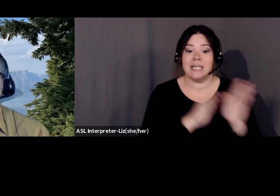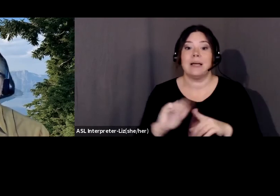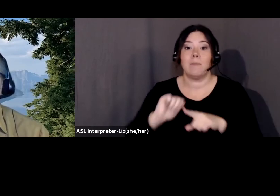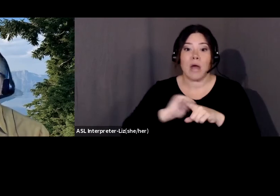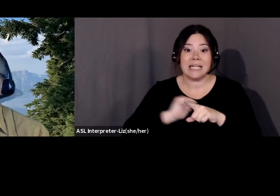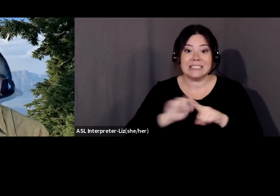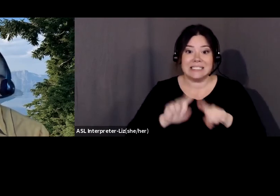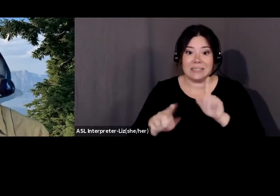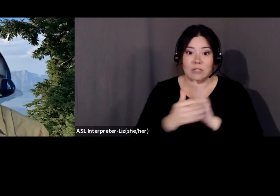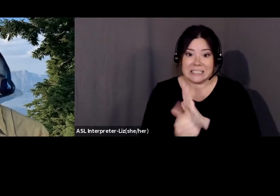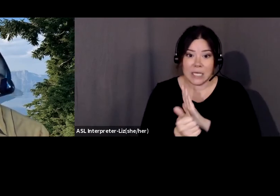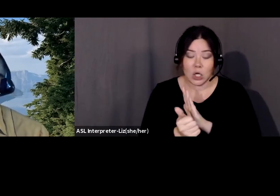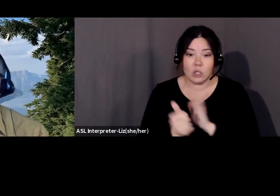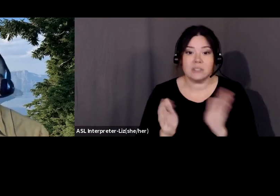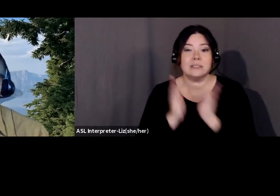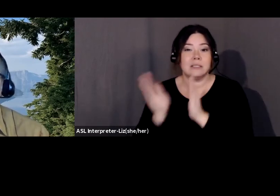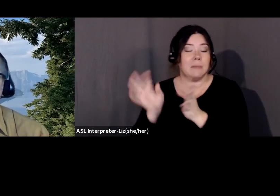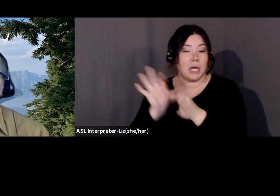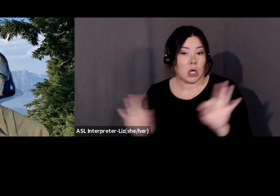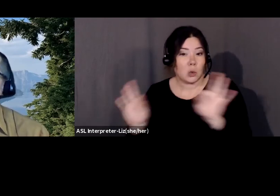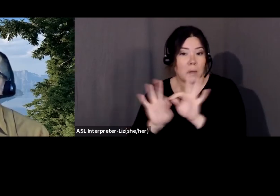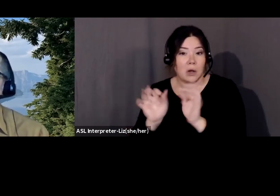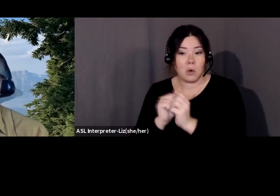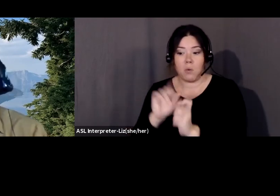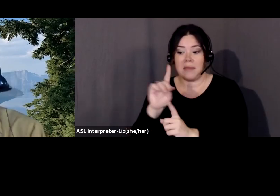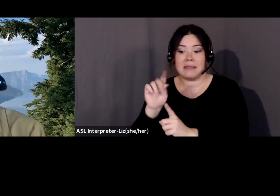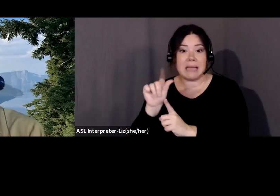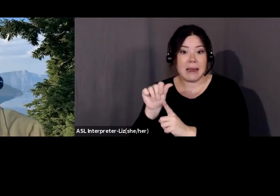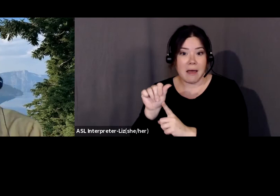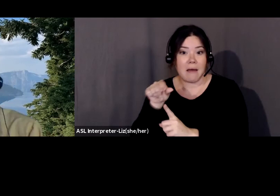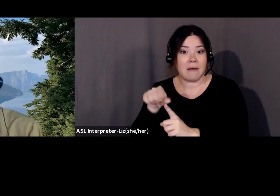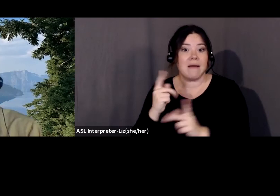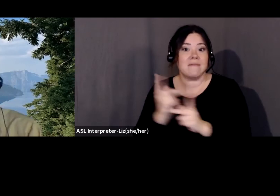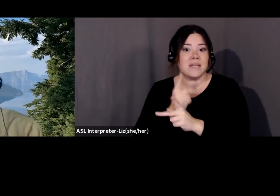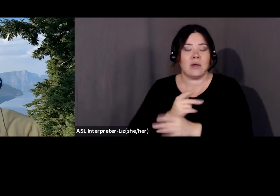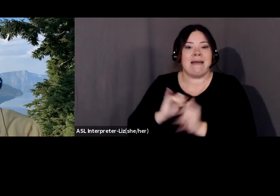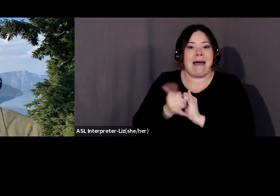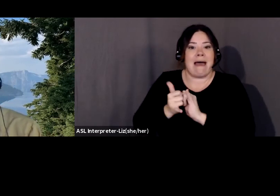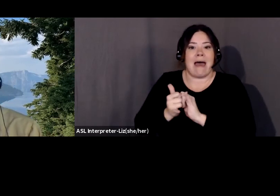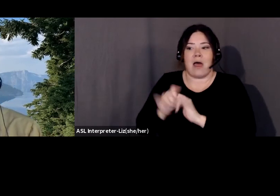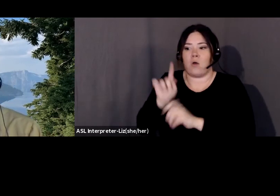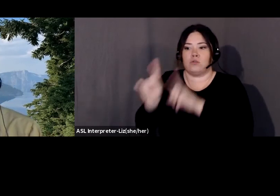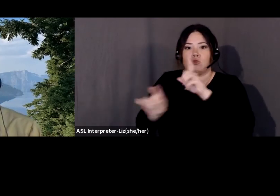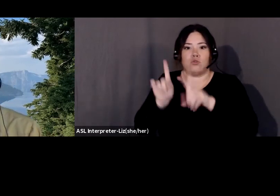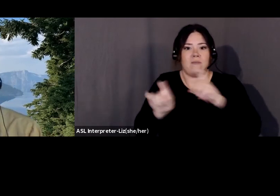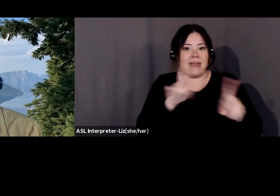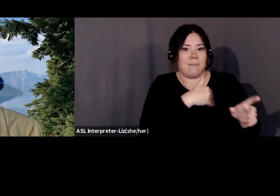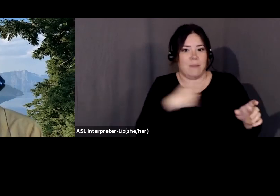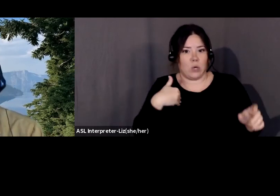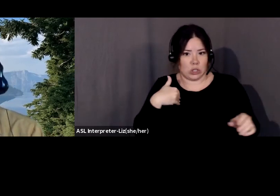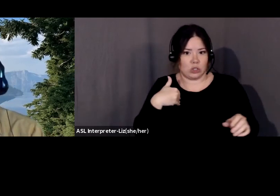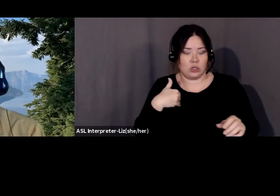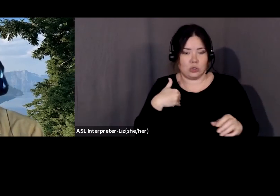skills, but a critical piece around the data is finding a way to survey your membership in a